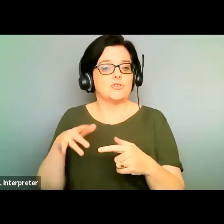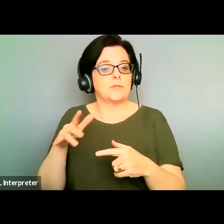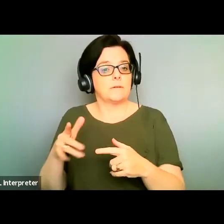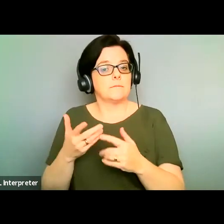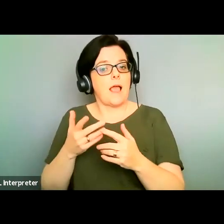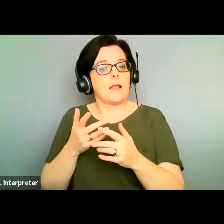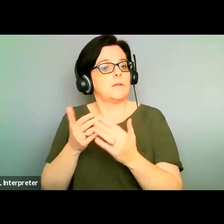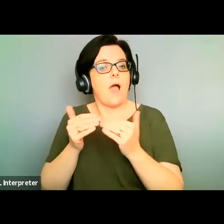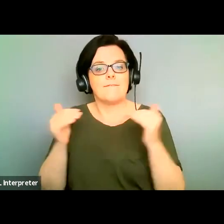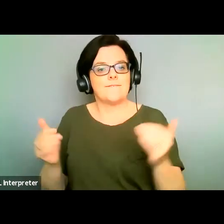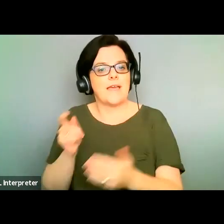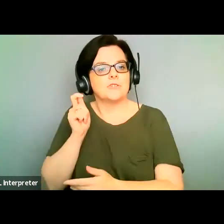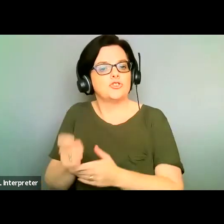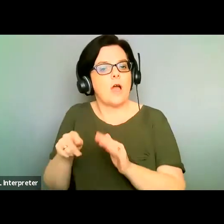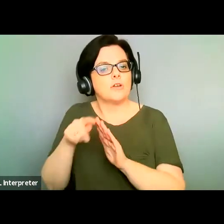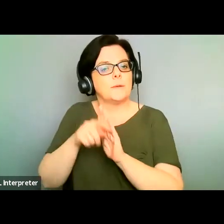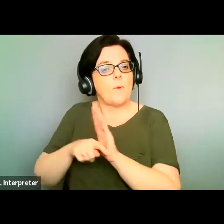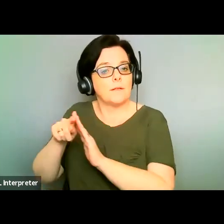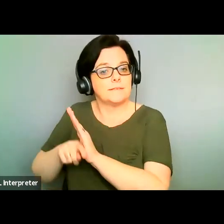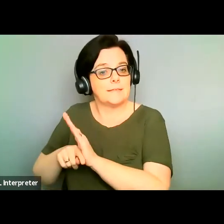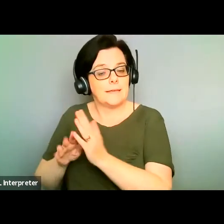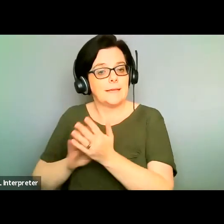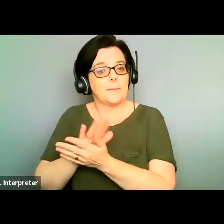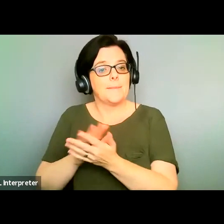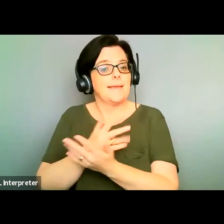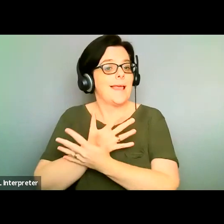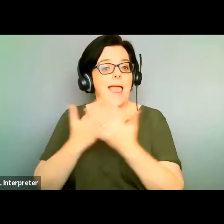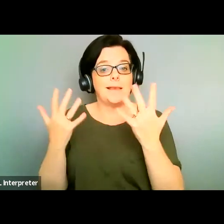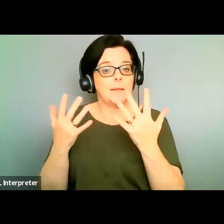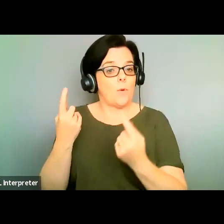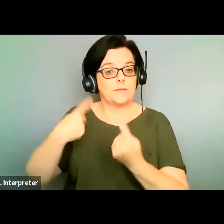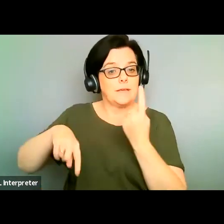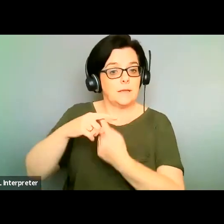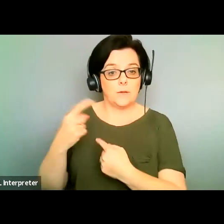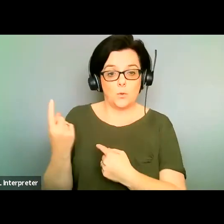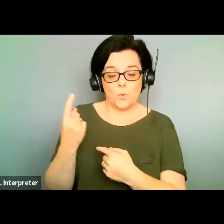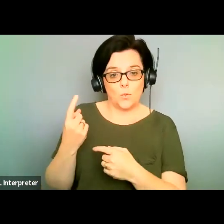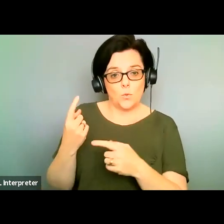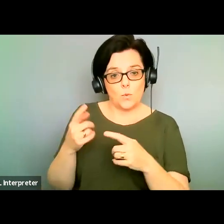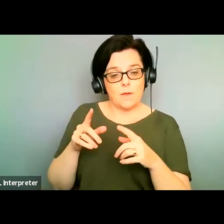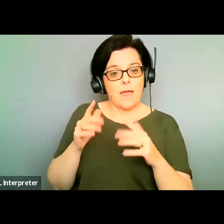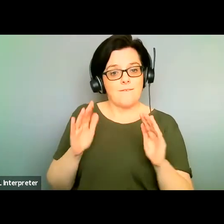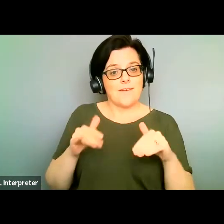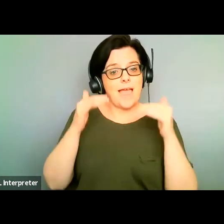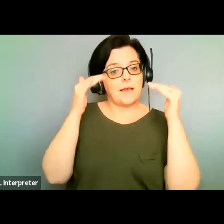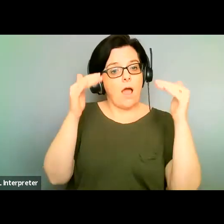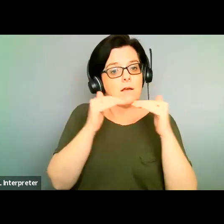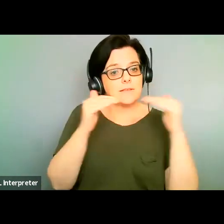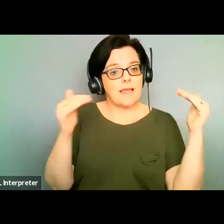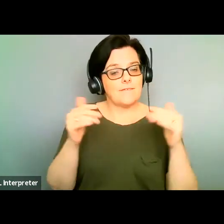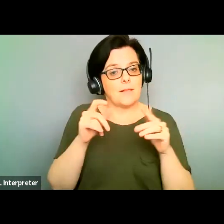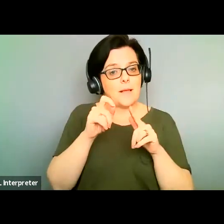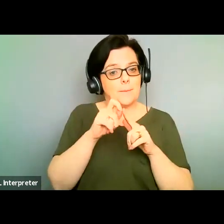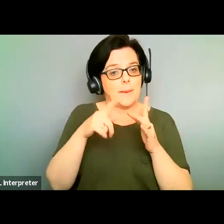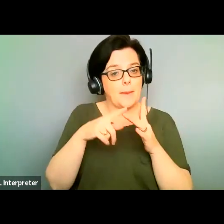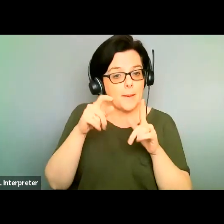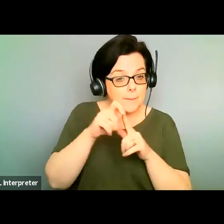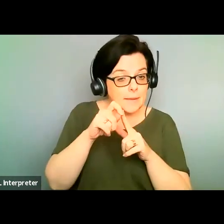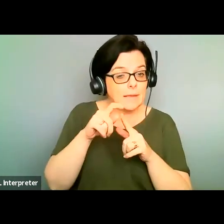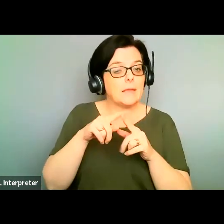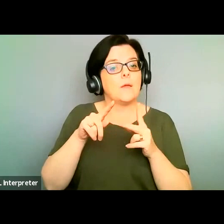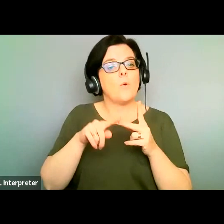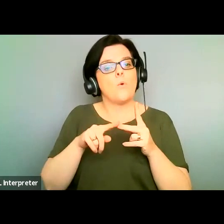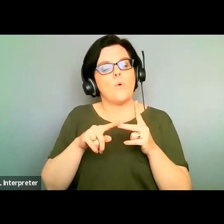that anyone in the cohort who's receiving either enhanced levels of personal independence payment